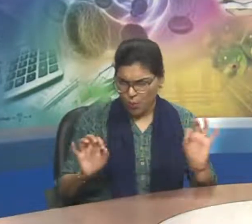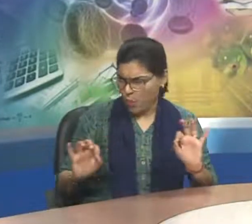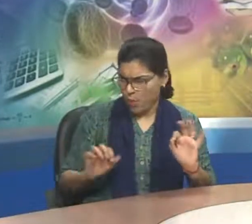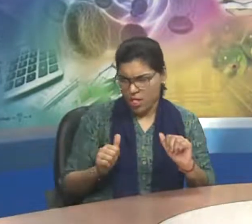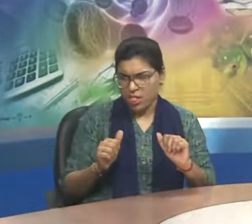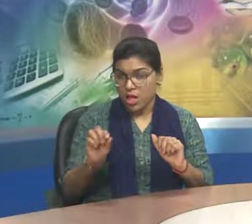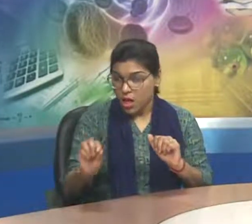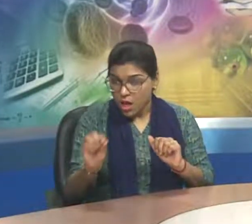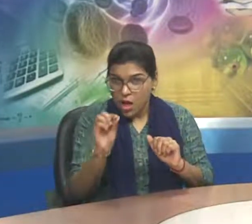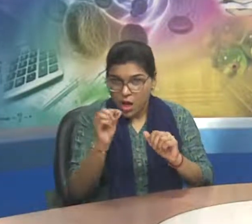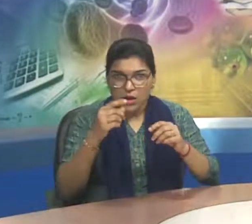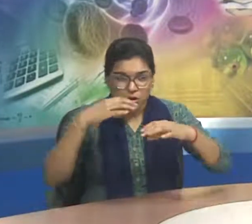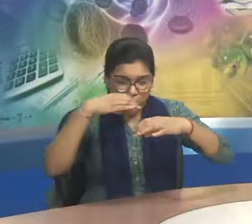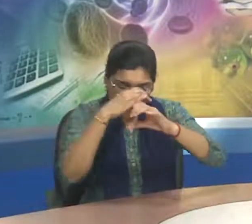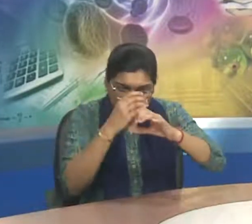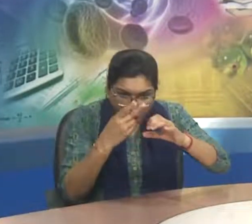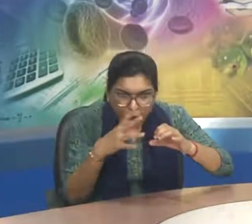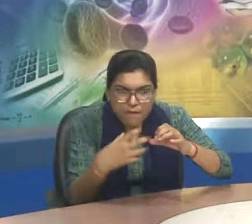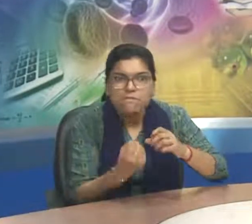microbes are the microorganisms